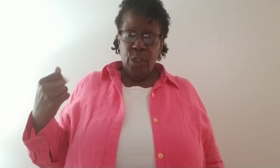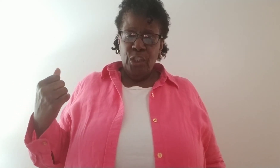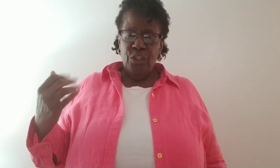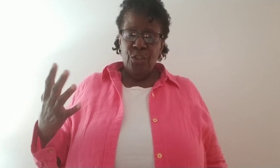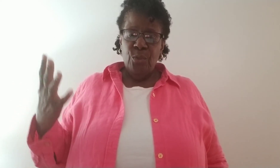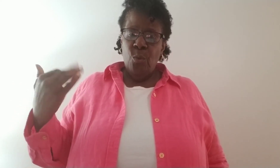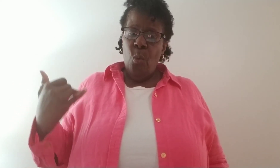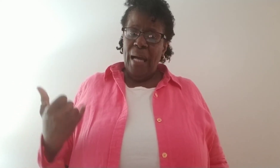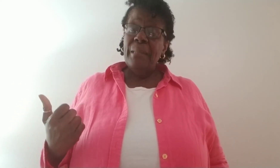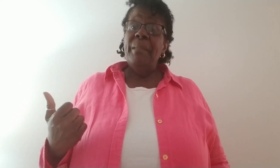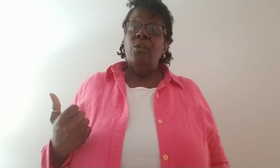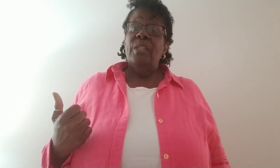do